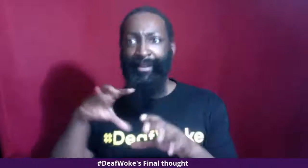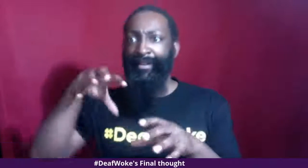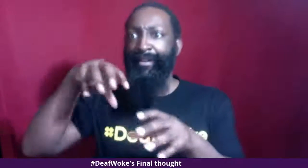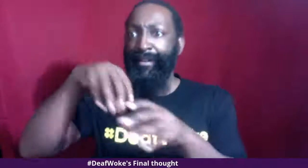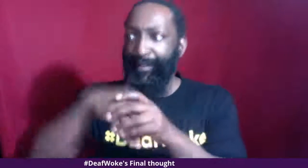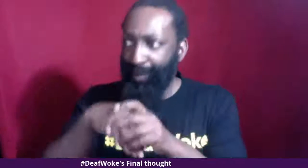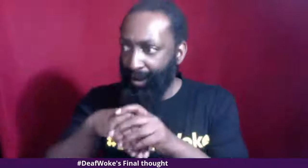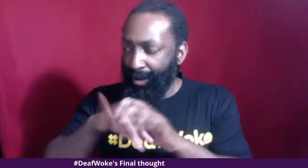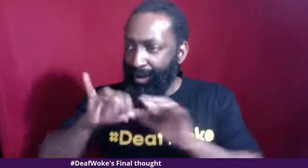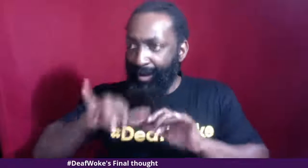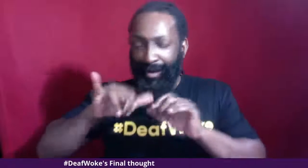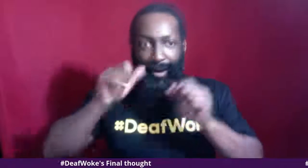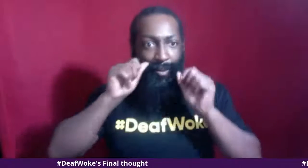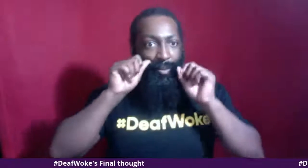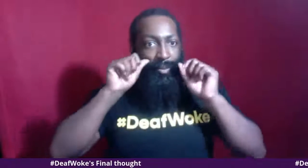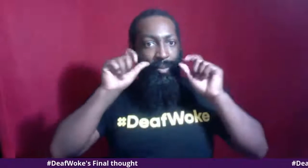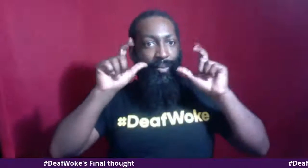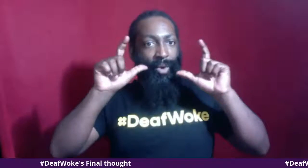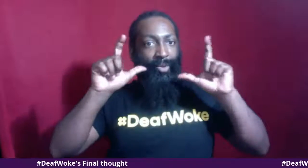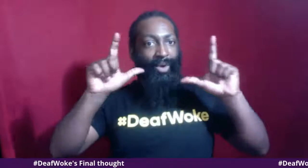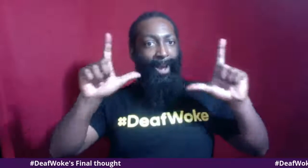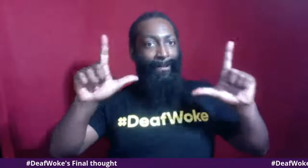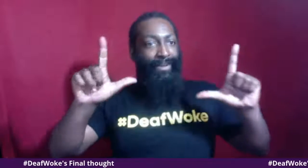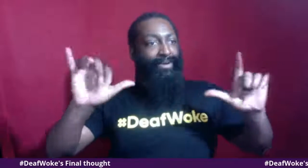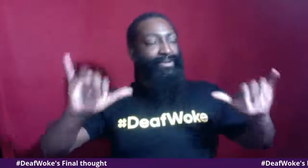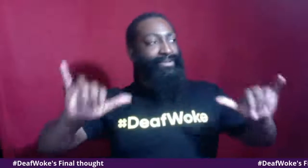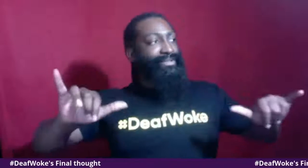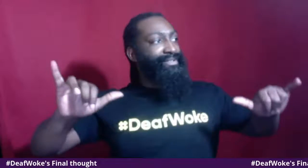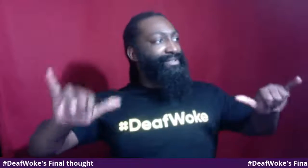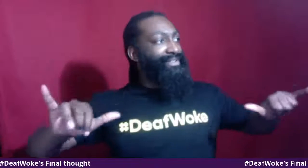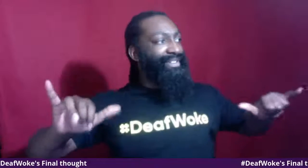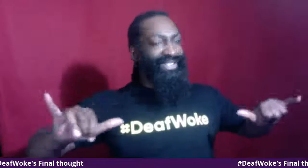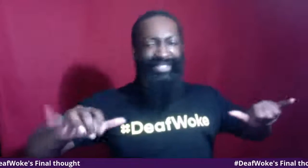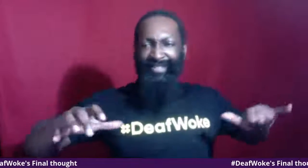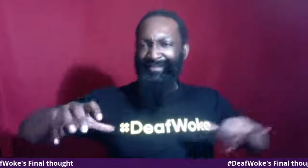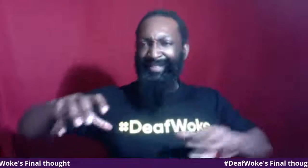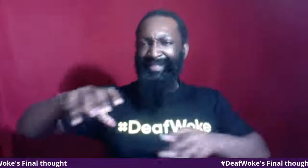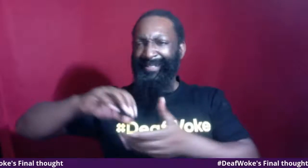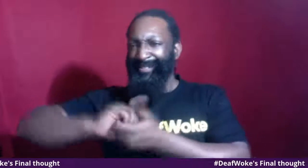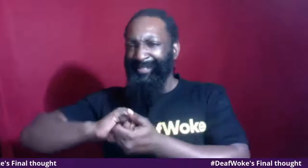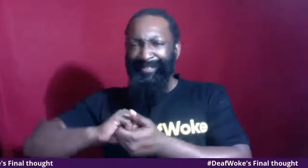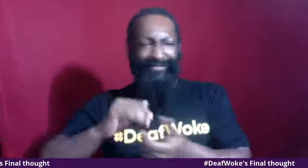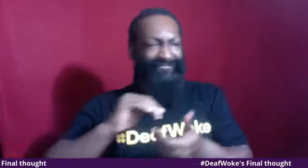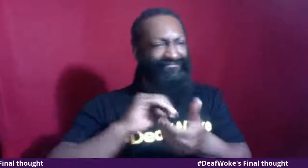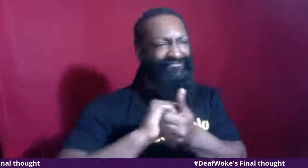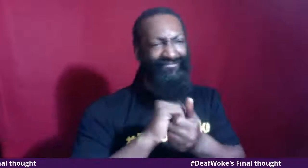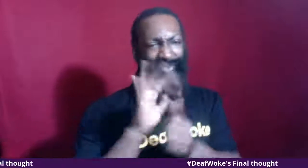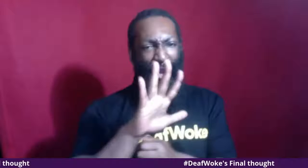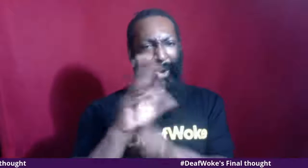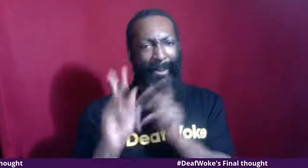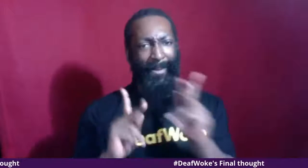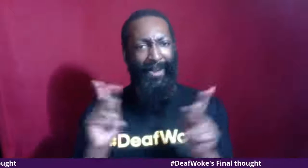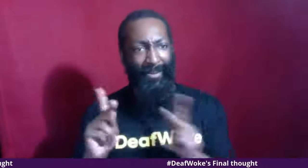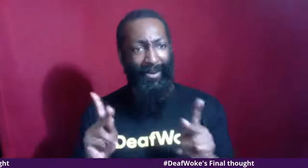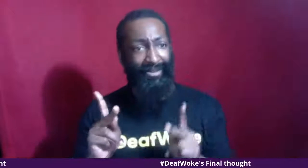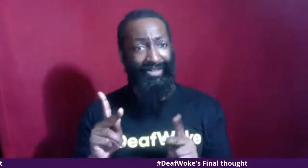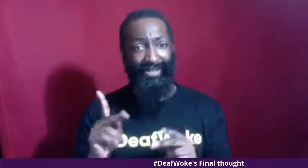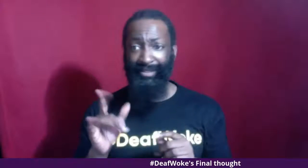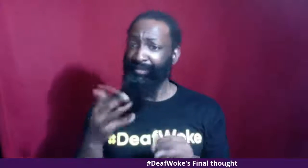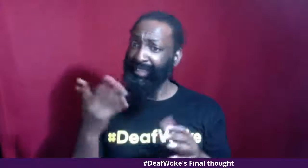Even if, you may or may not be involved in the deaf community, when you get involved, you become woke.